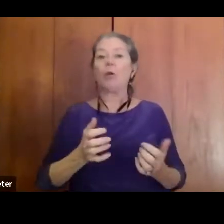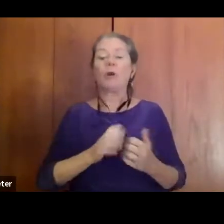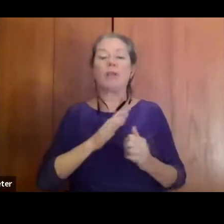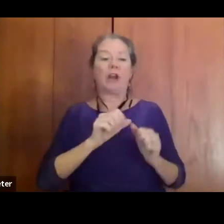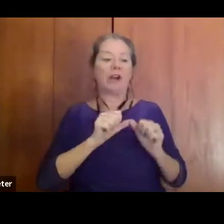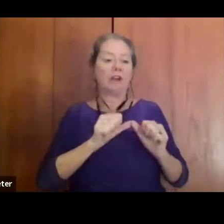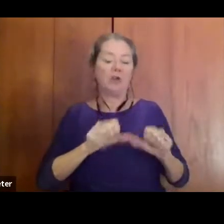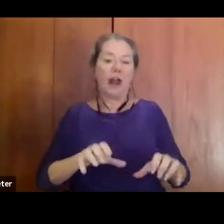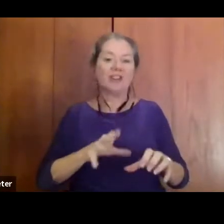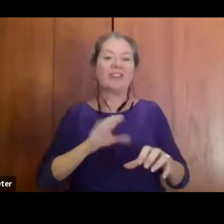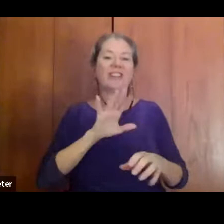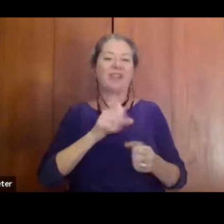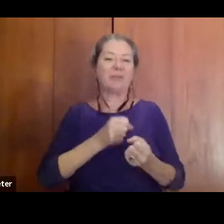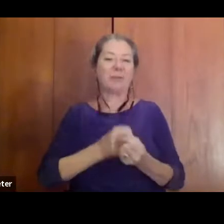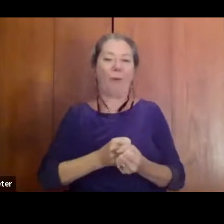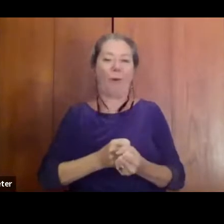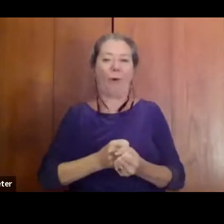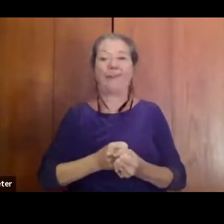day.